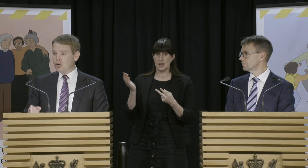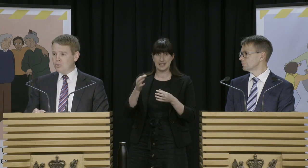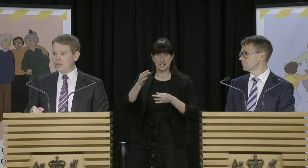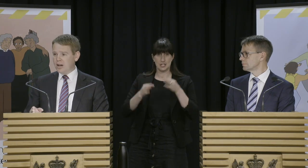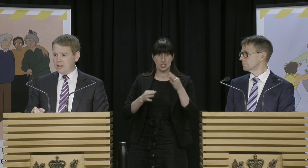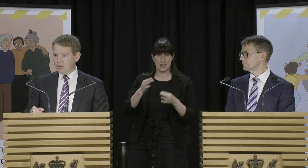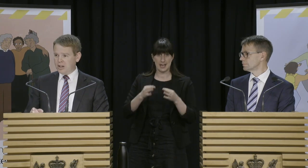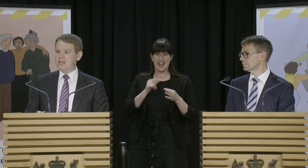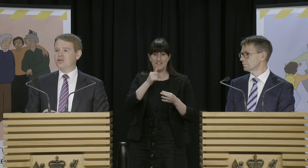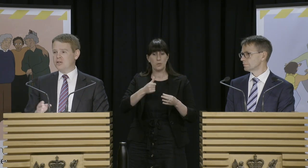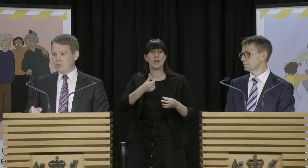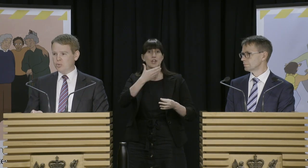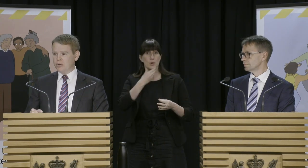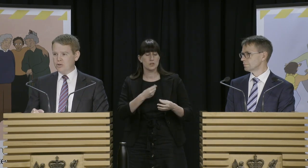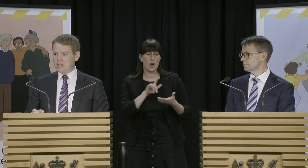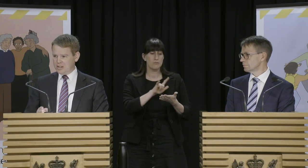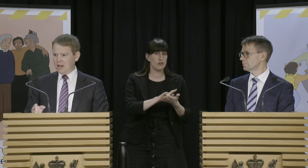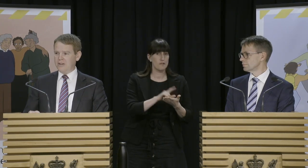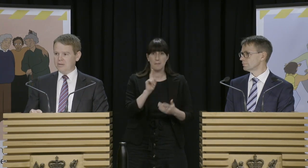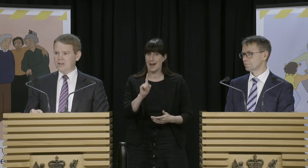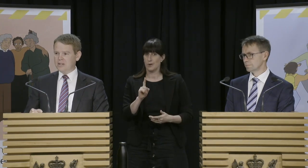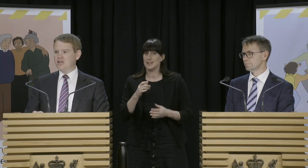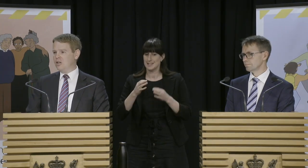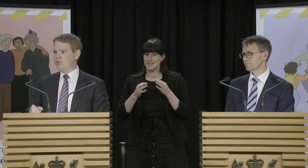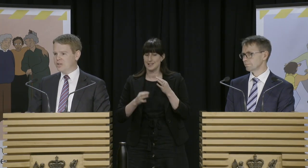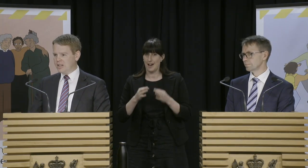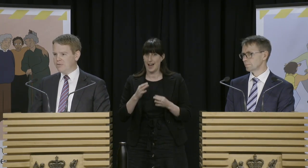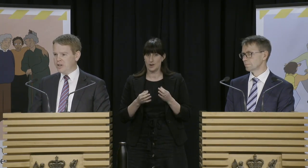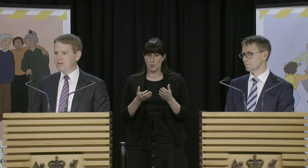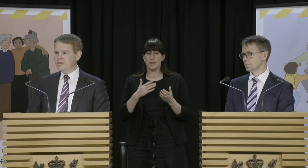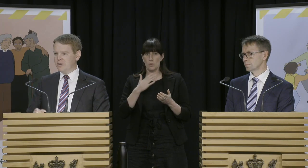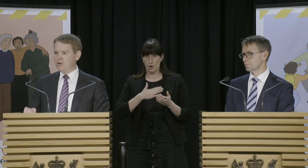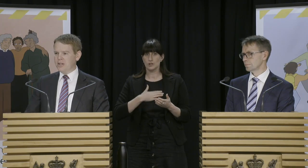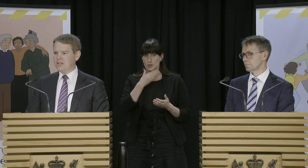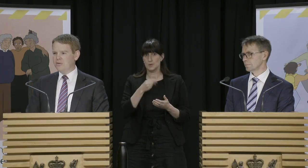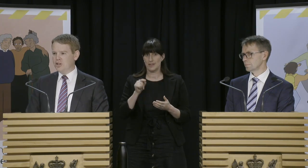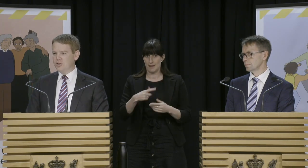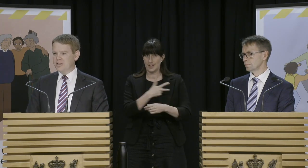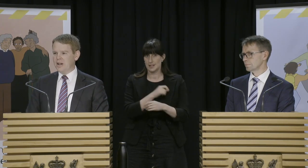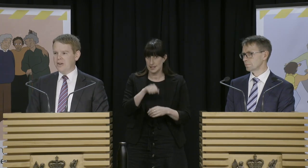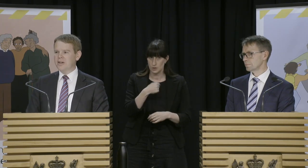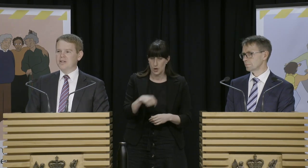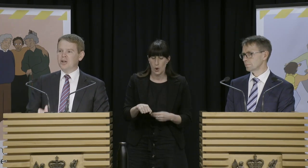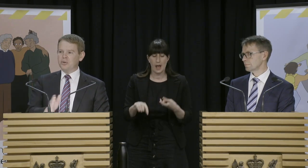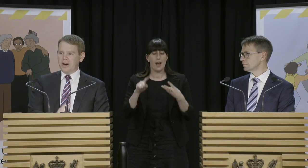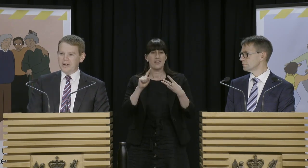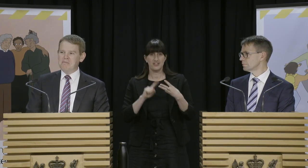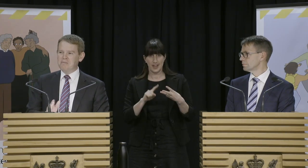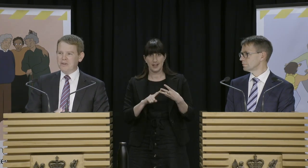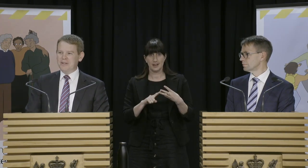Decision to use and in the conditions in which we would use it is another stage, and then of course delivery, confirming a delivery schedule is another.